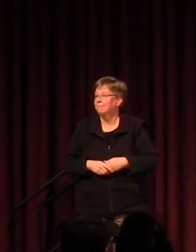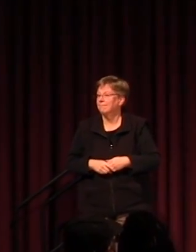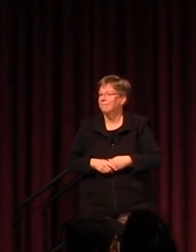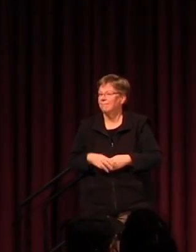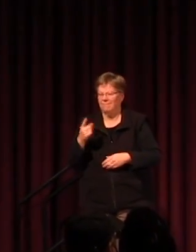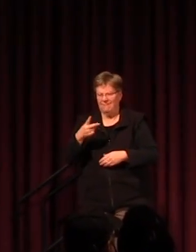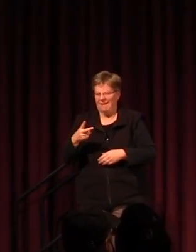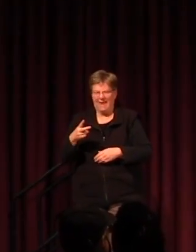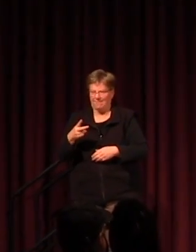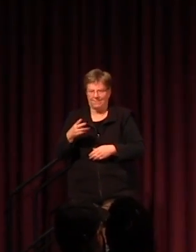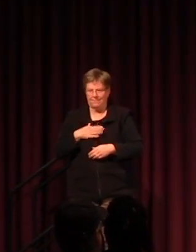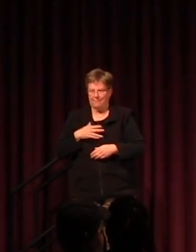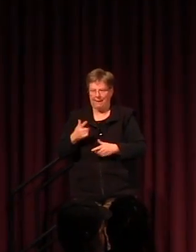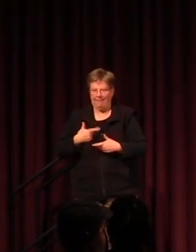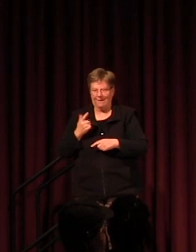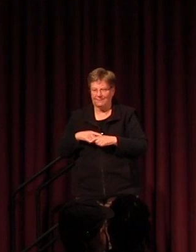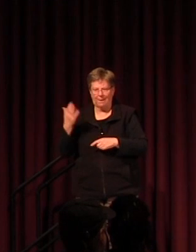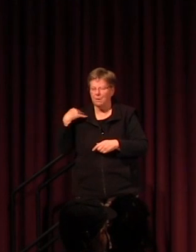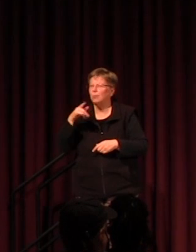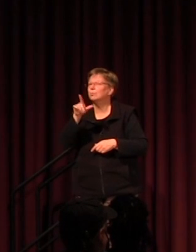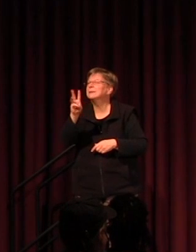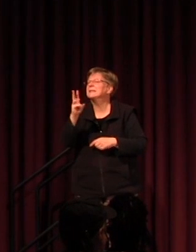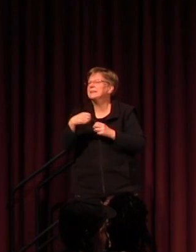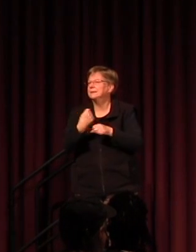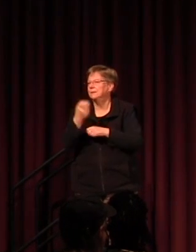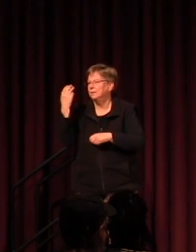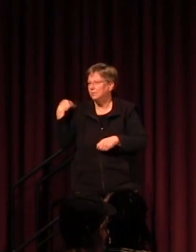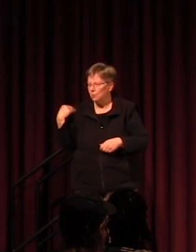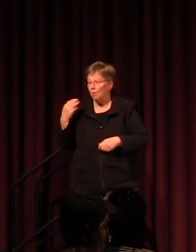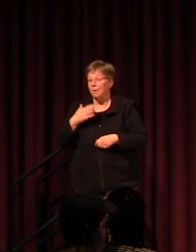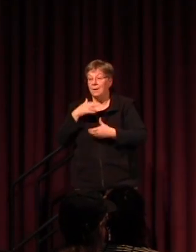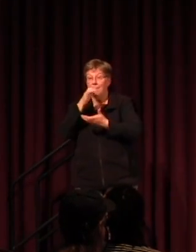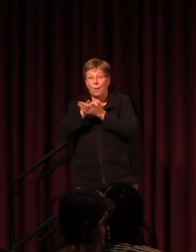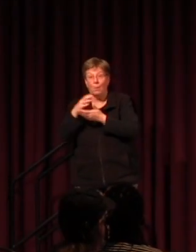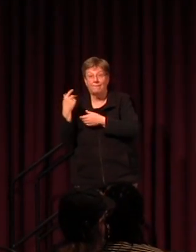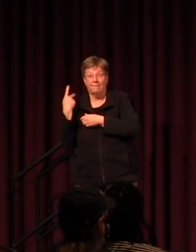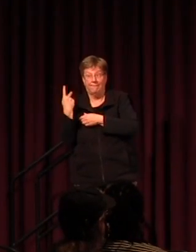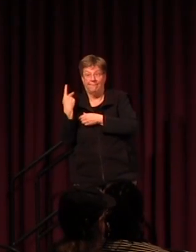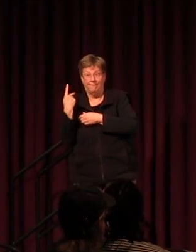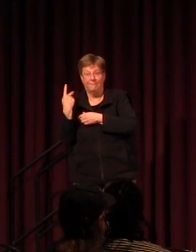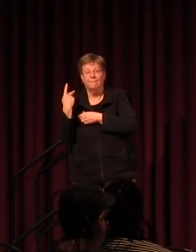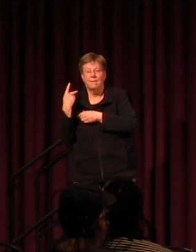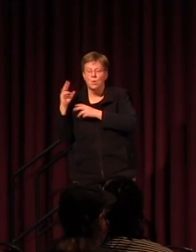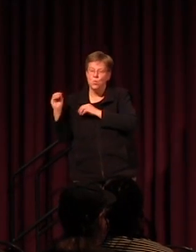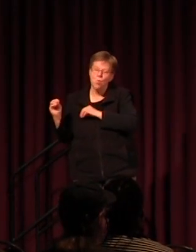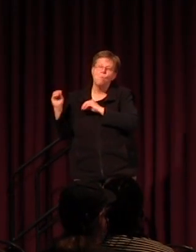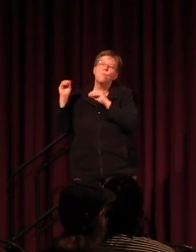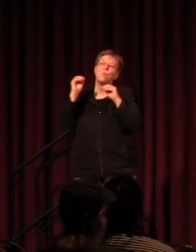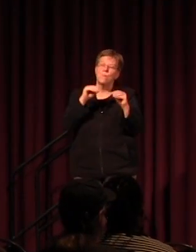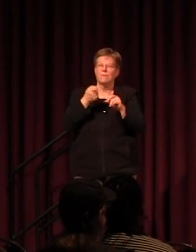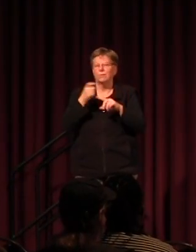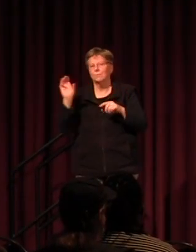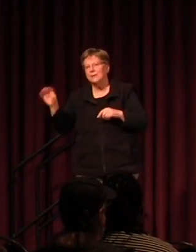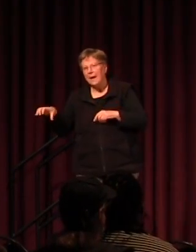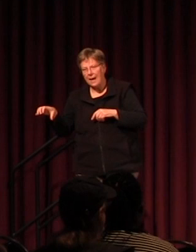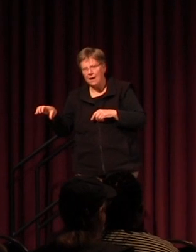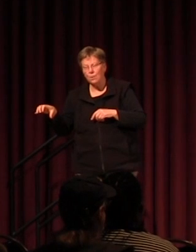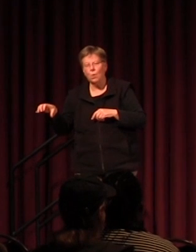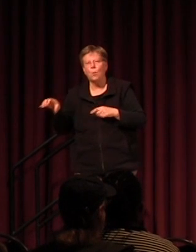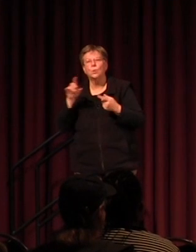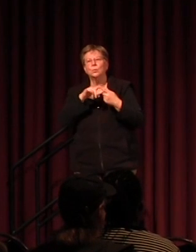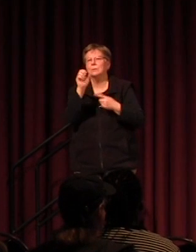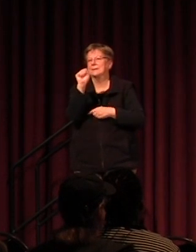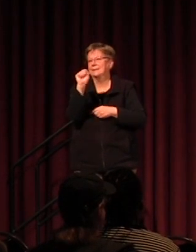Half my lifetime ago, 26 years ago, my wife and I were moving from Chicago